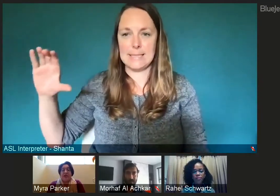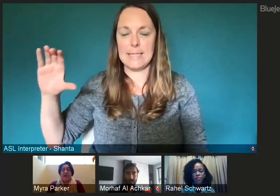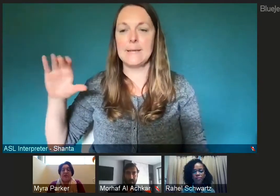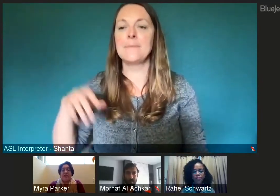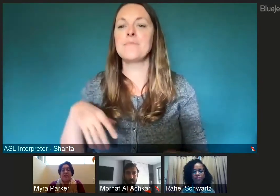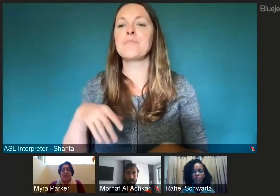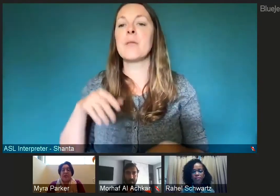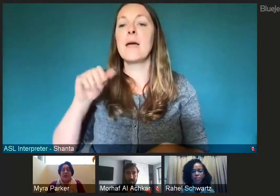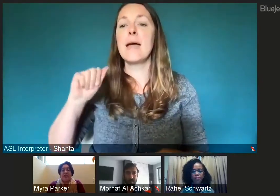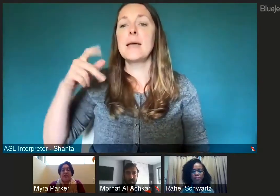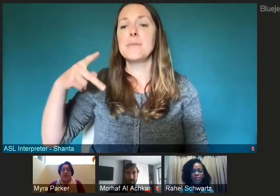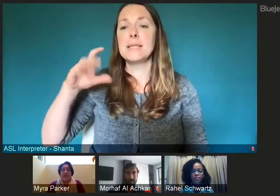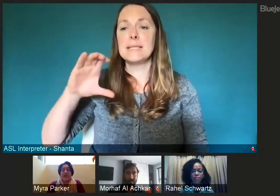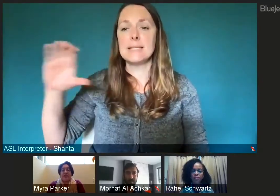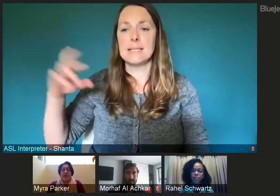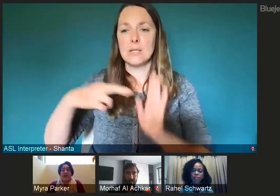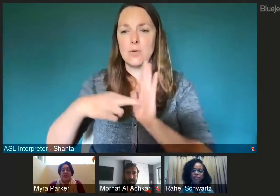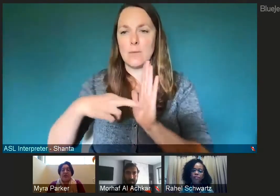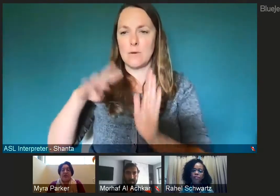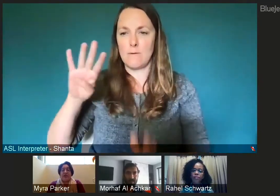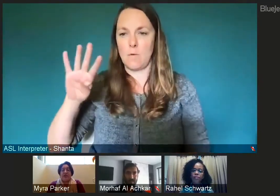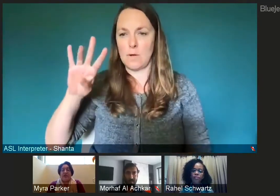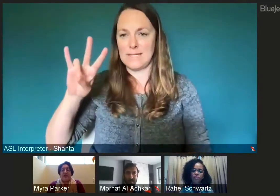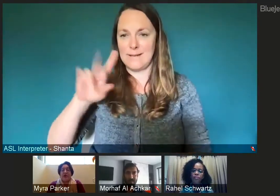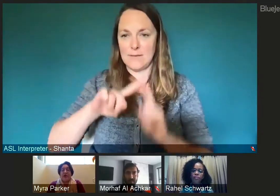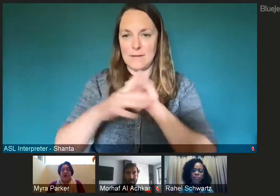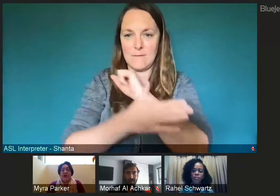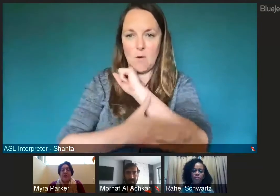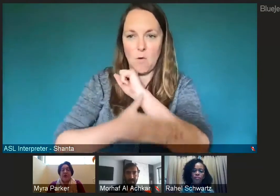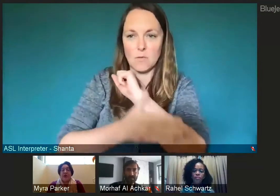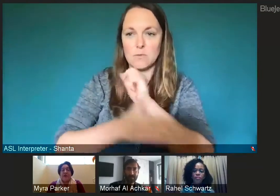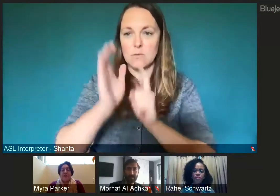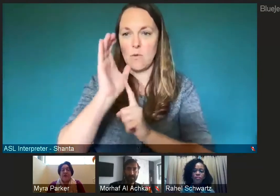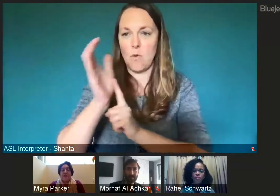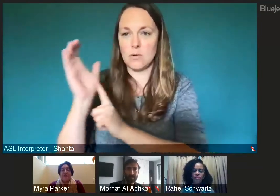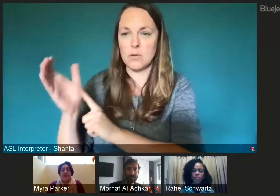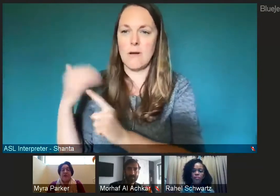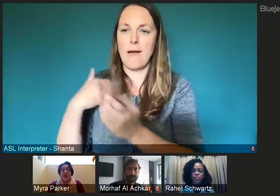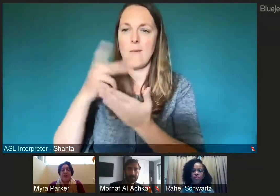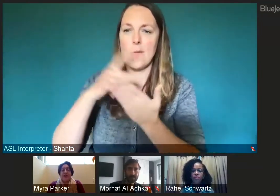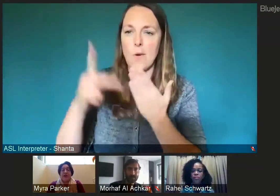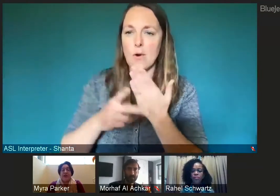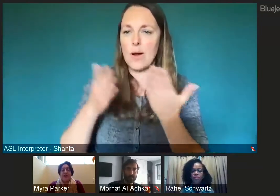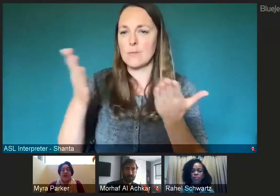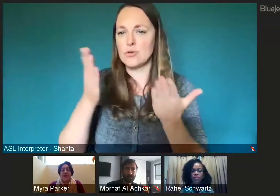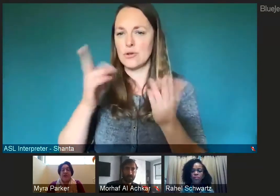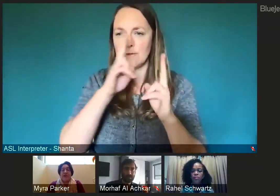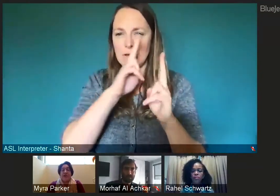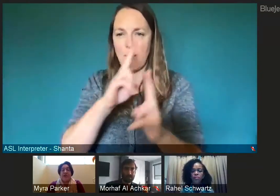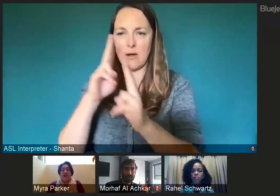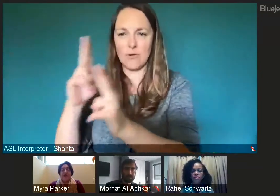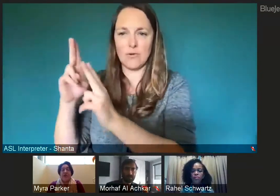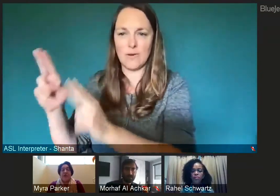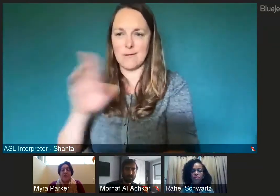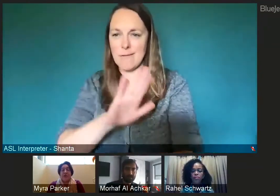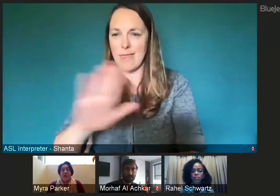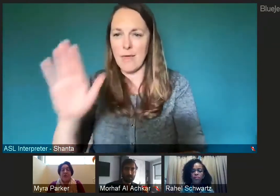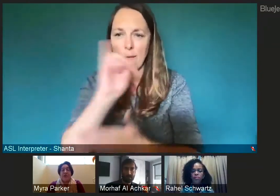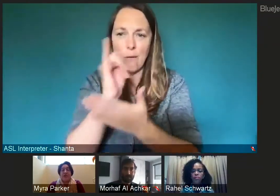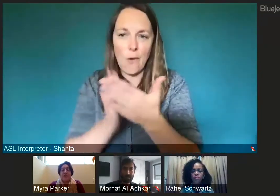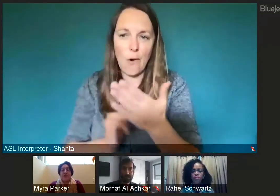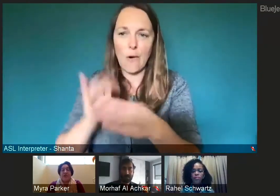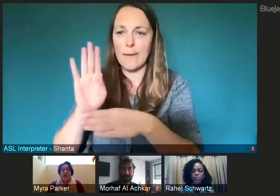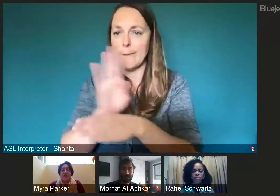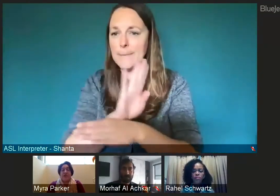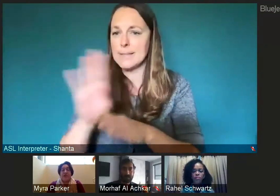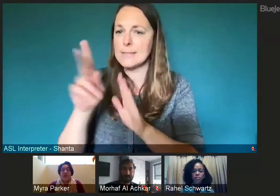The APCC represents 47 countries and cultures, offering programs and services honoring their distinct artistry, business